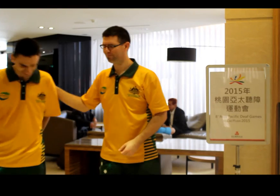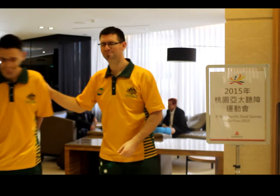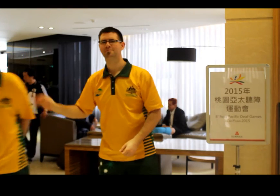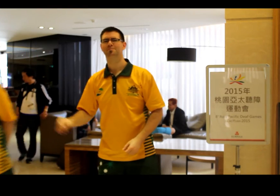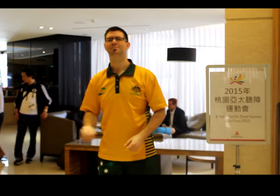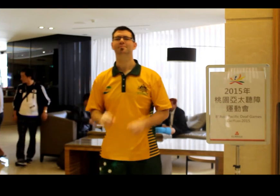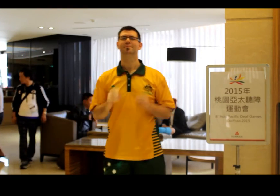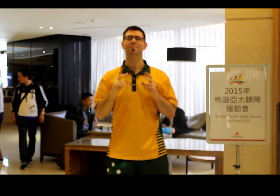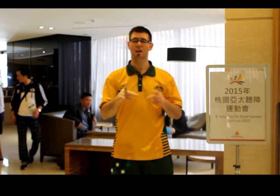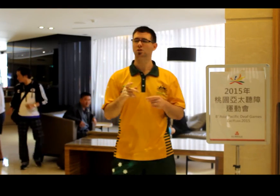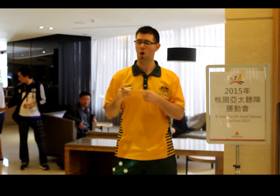done.